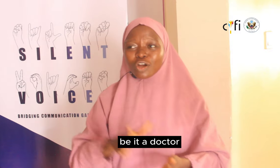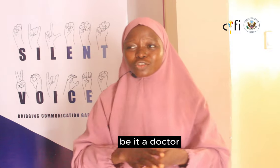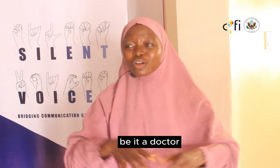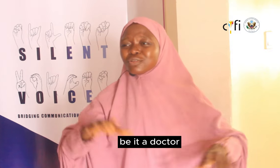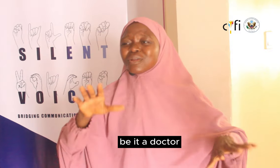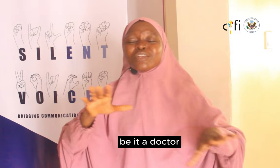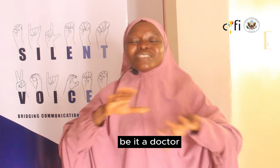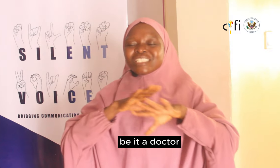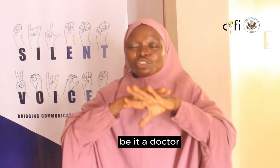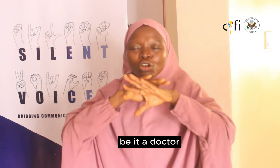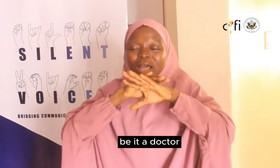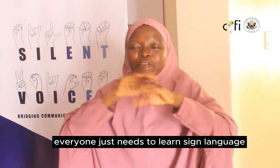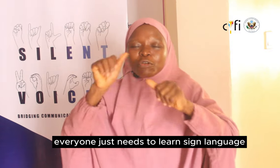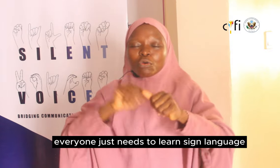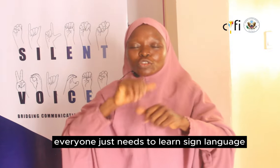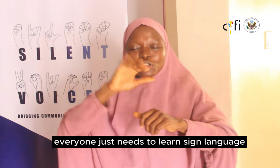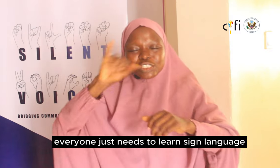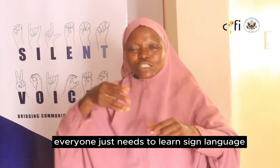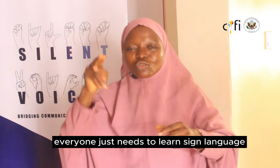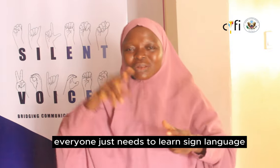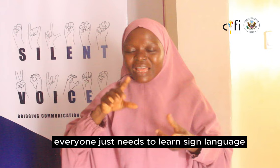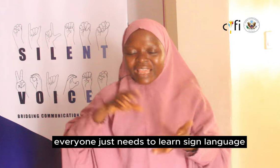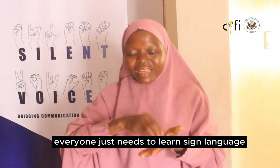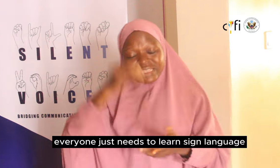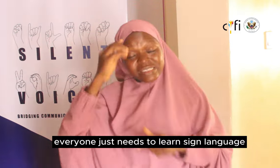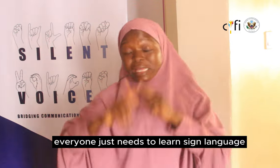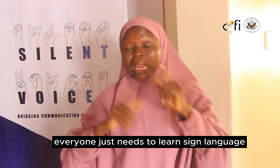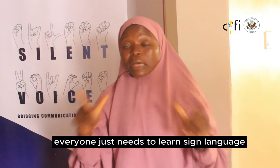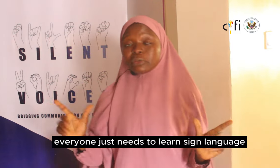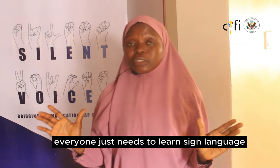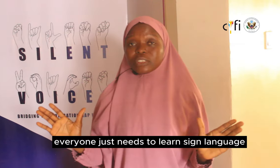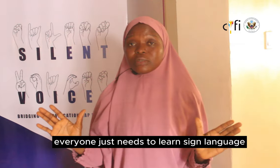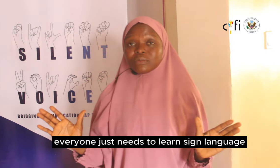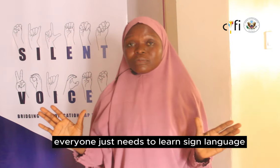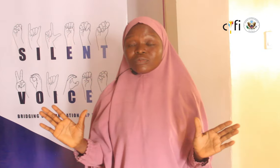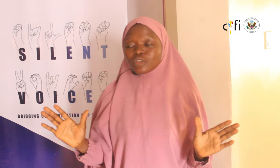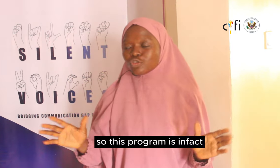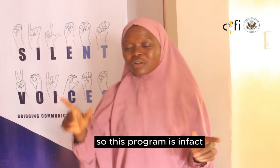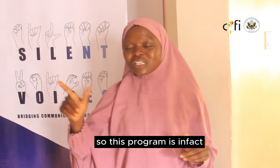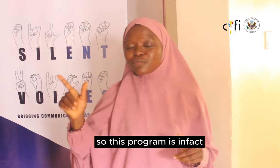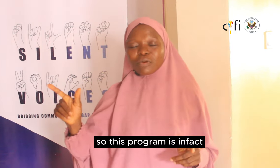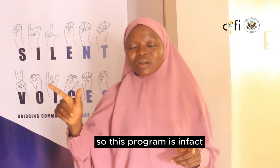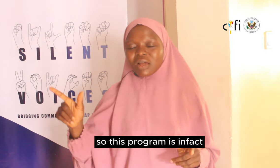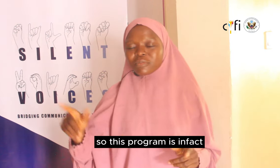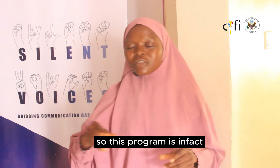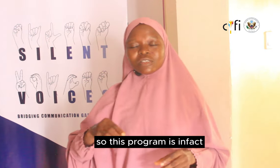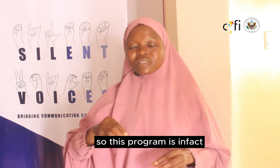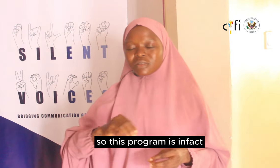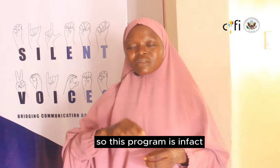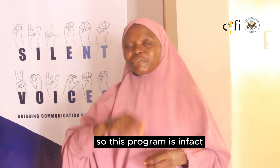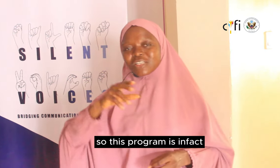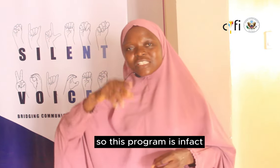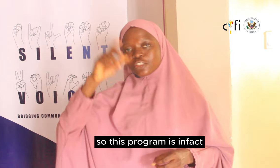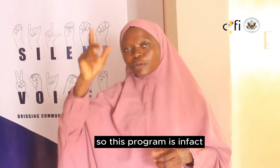doctor, everyone just needs to learn sign language. So this program is, in fact, a